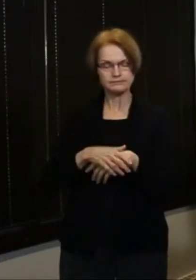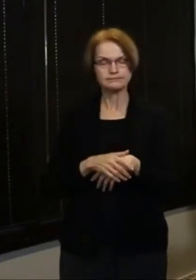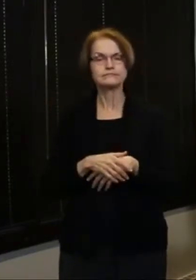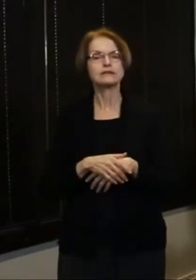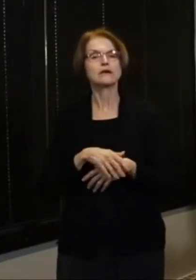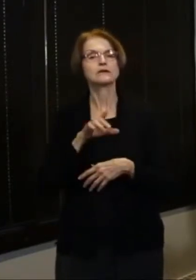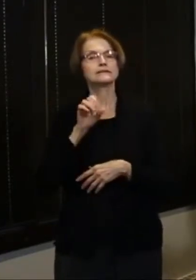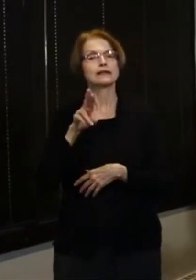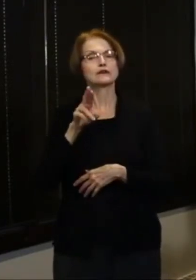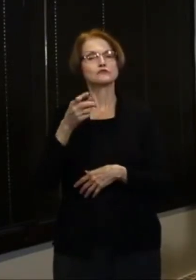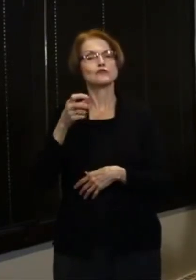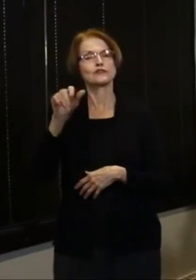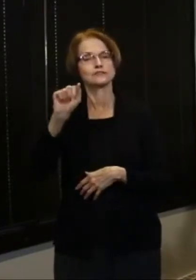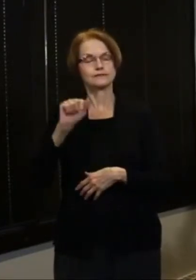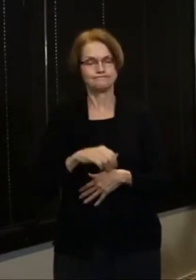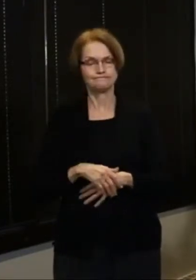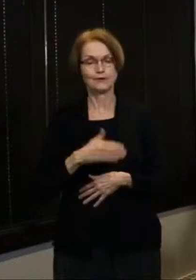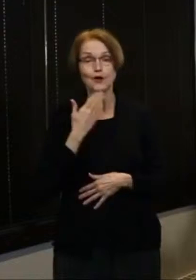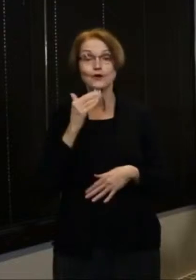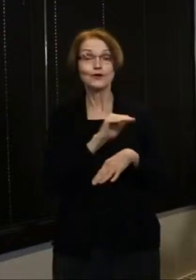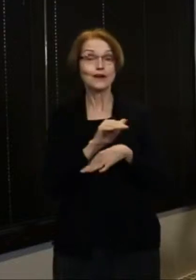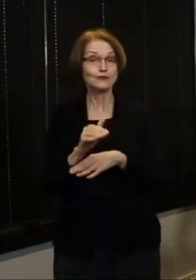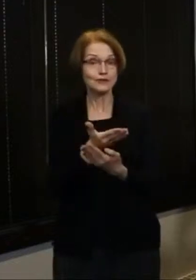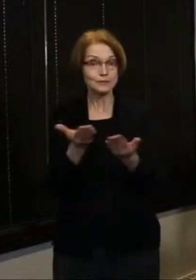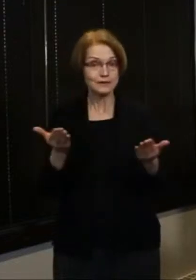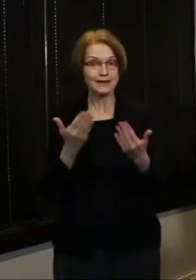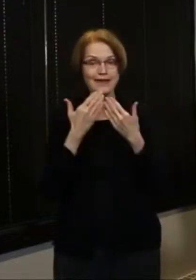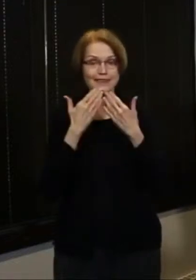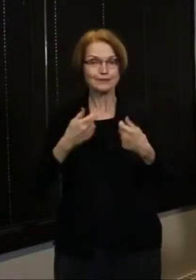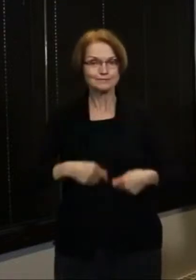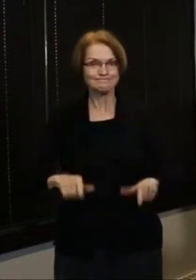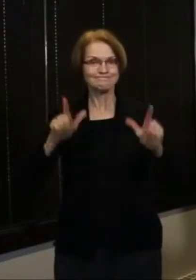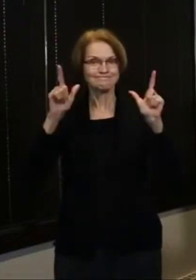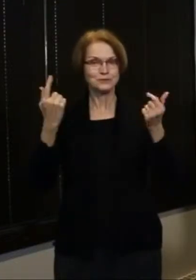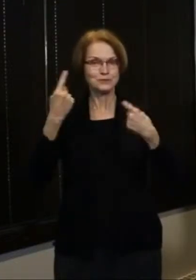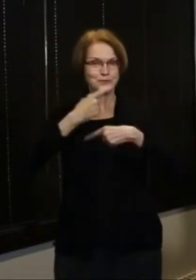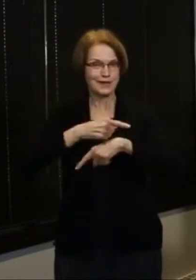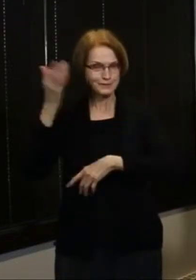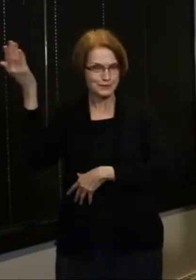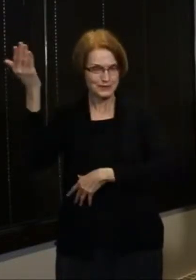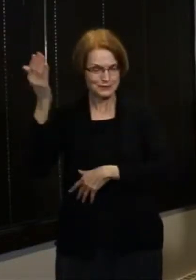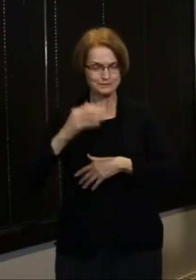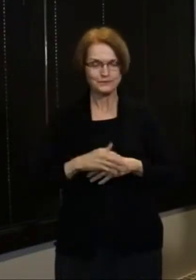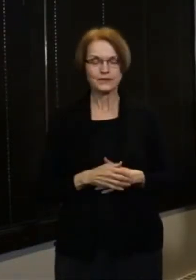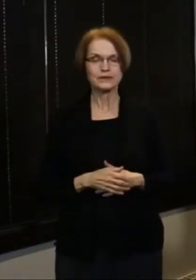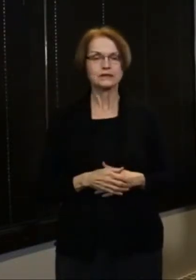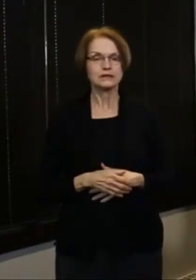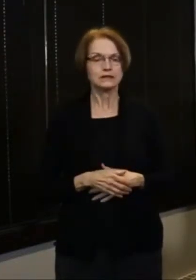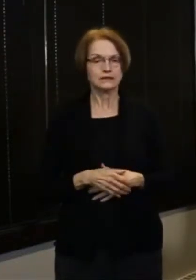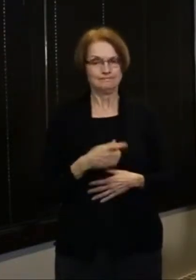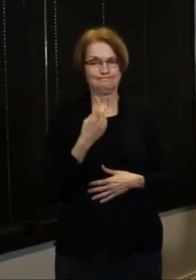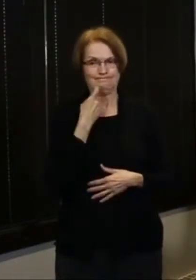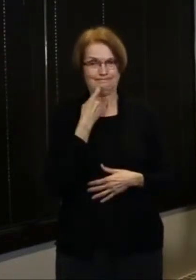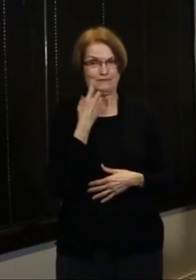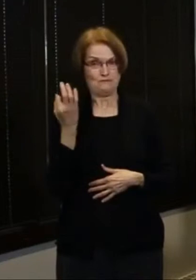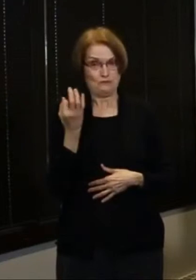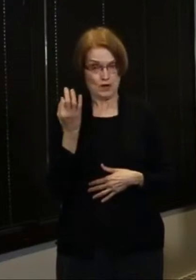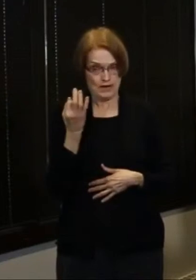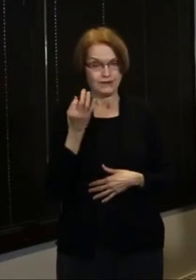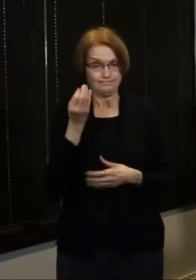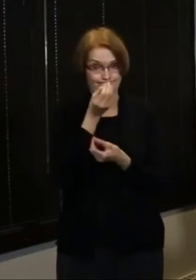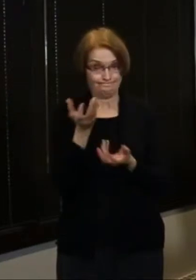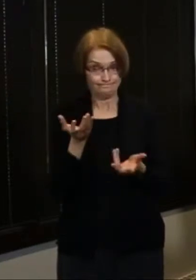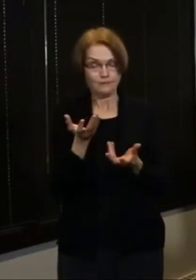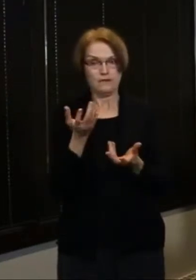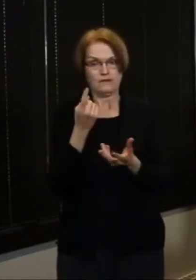Garza. Okay, good afternoon, everybody, and thanks for tuning in for today's briefing. As I mentioned on Friday, we're officially